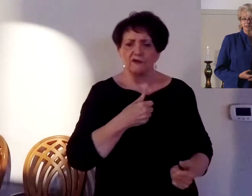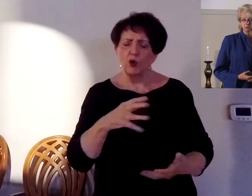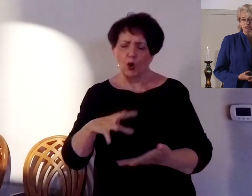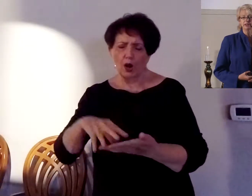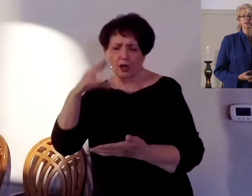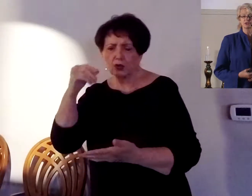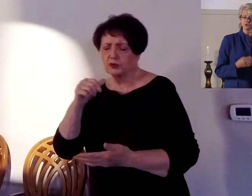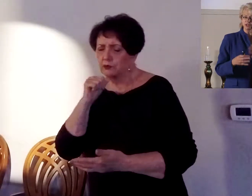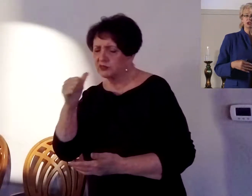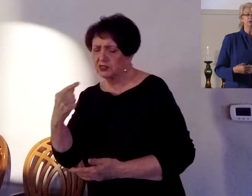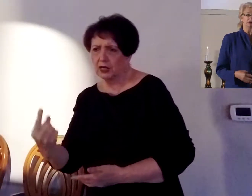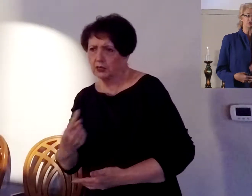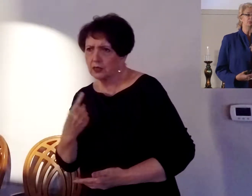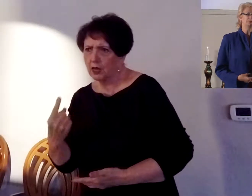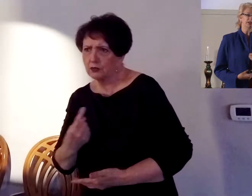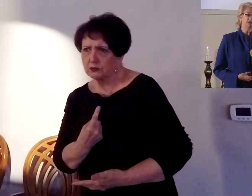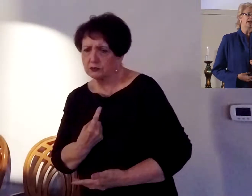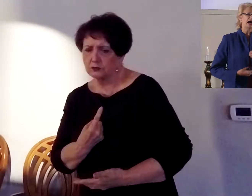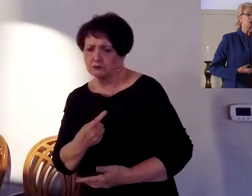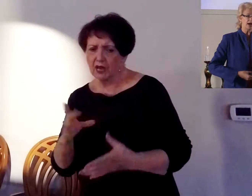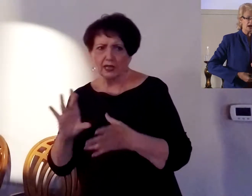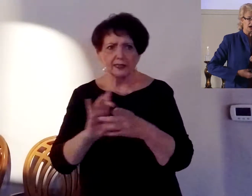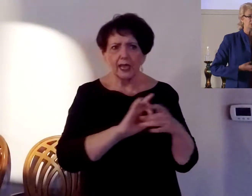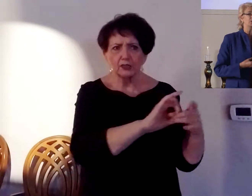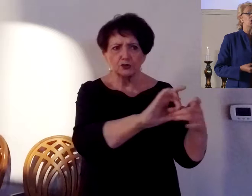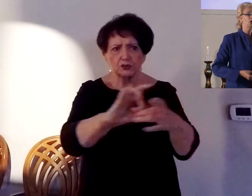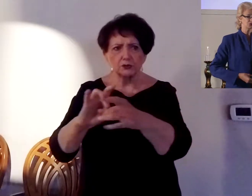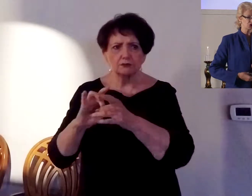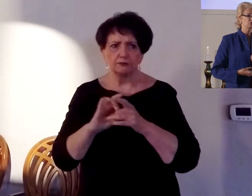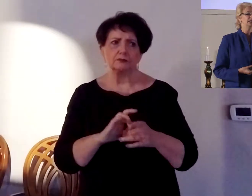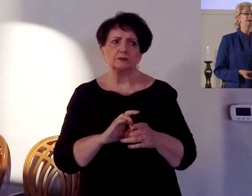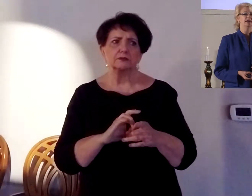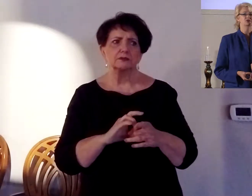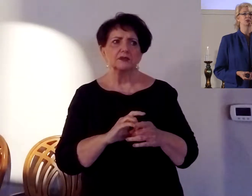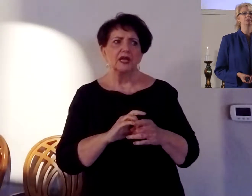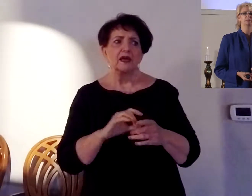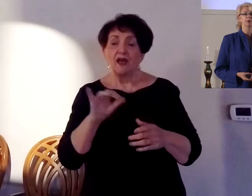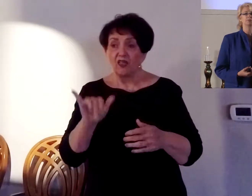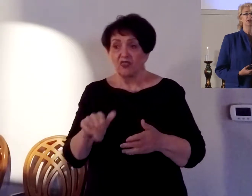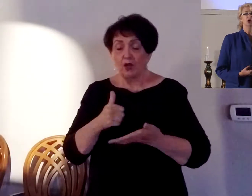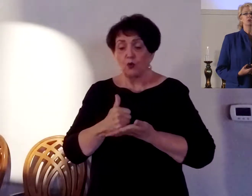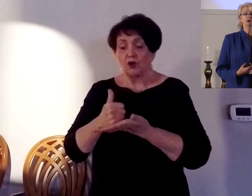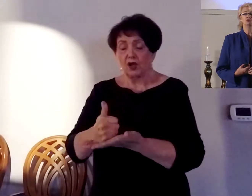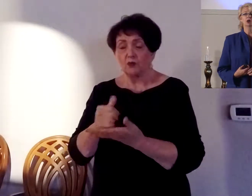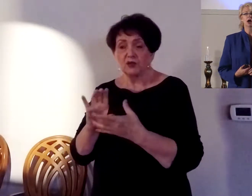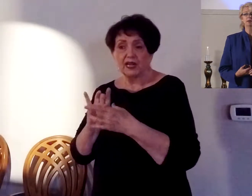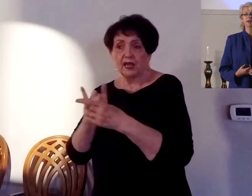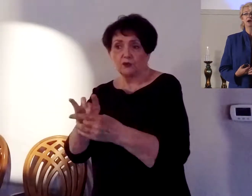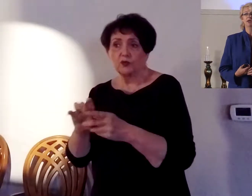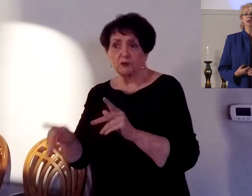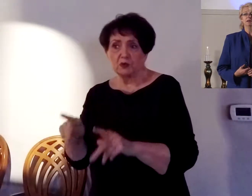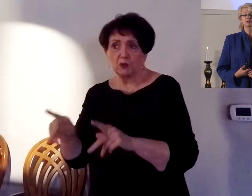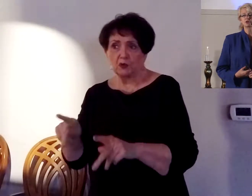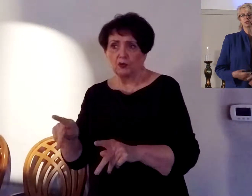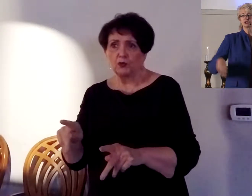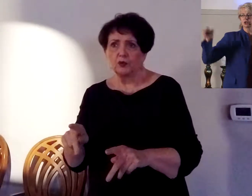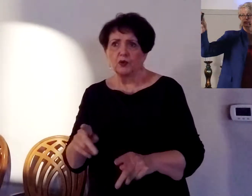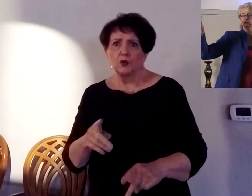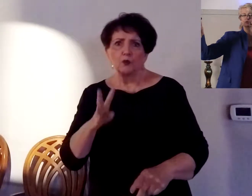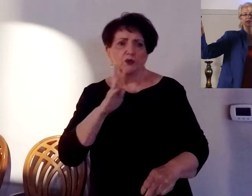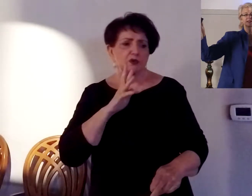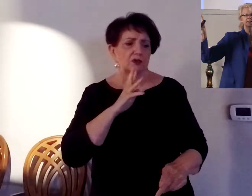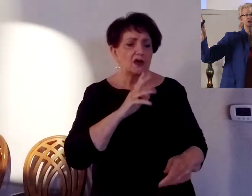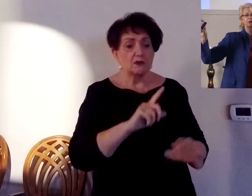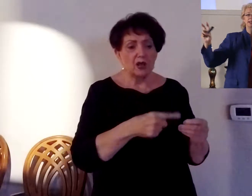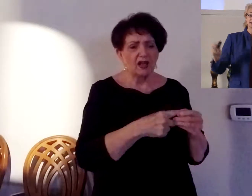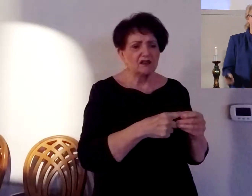learned about my oneness. Do you see, that will help also connect with people when you talk about not so much, you